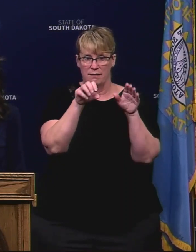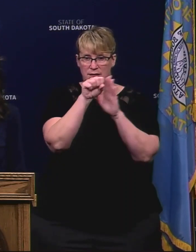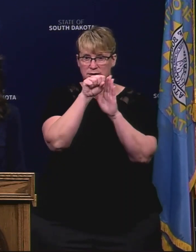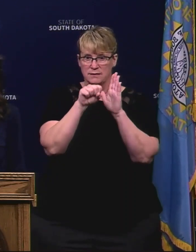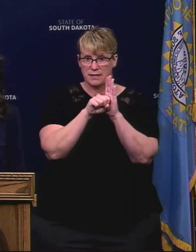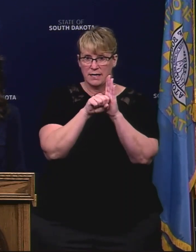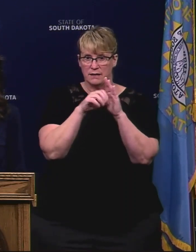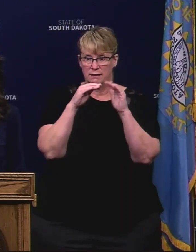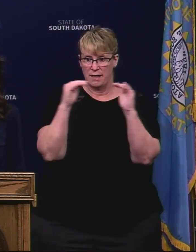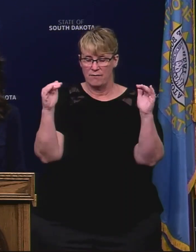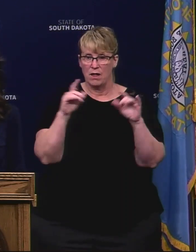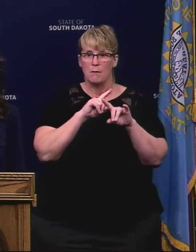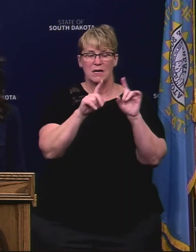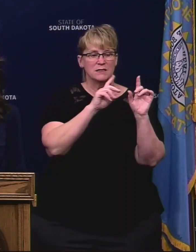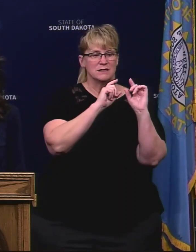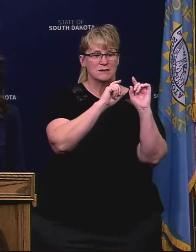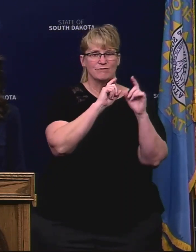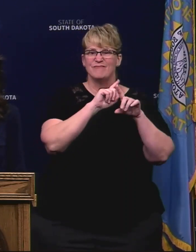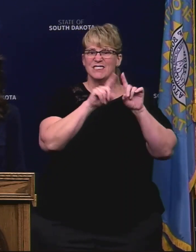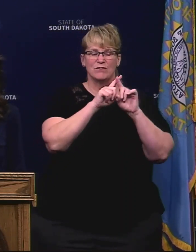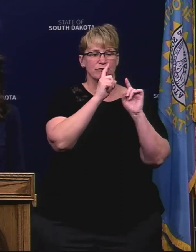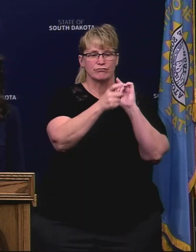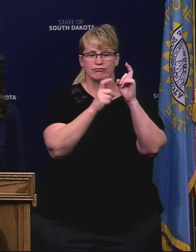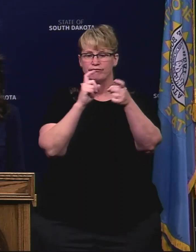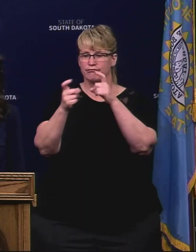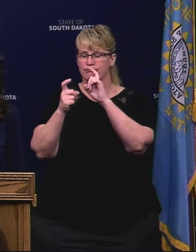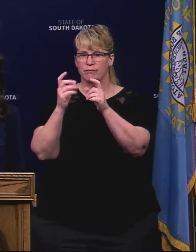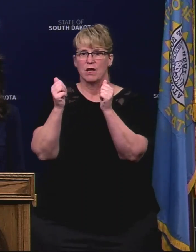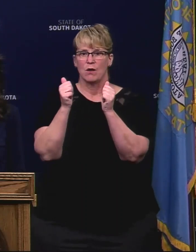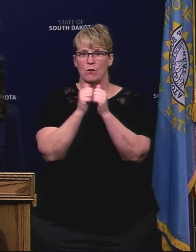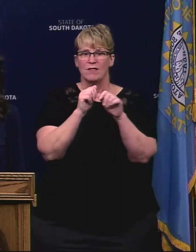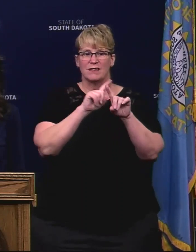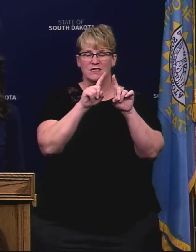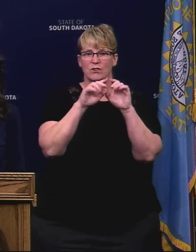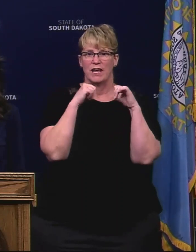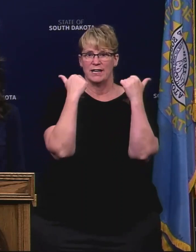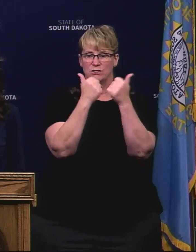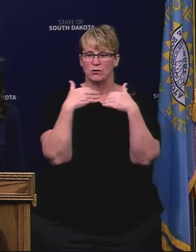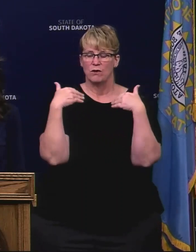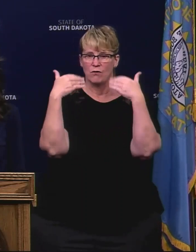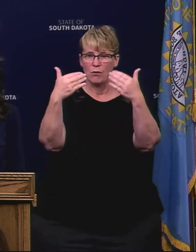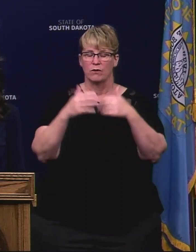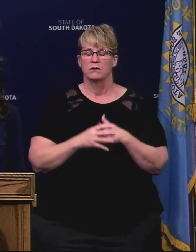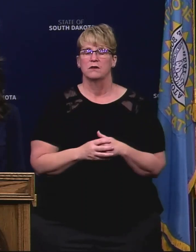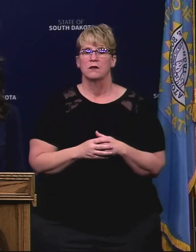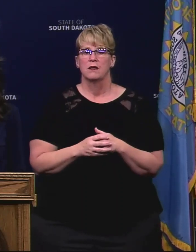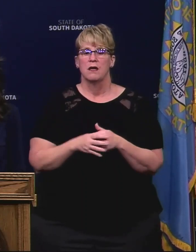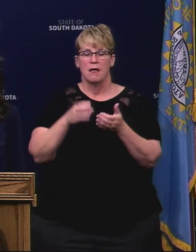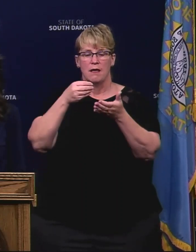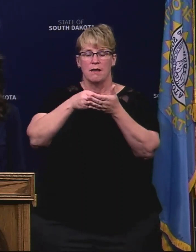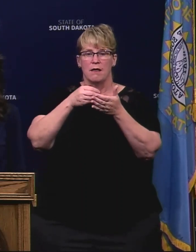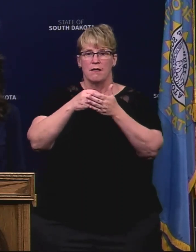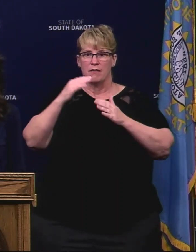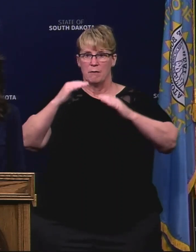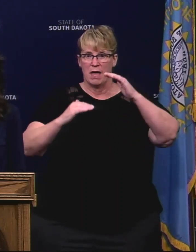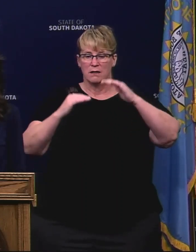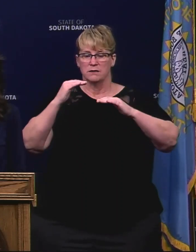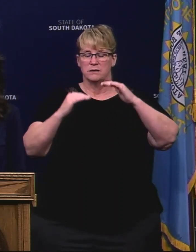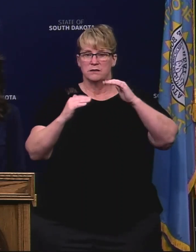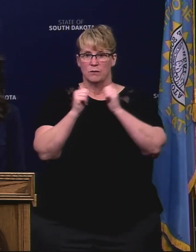buckets and areas for local governments and businesses going forward. The balance of these dollars will be